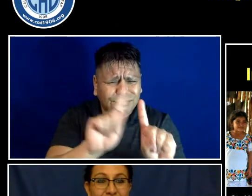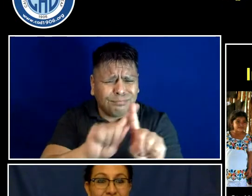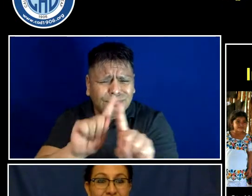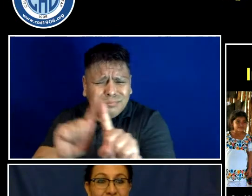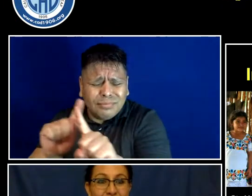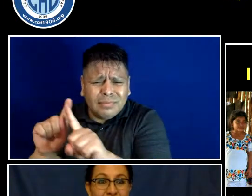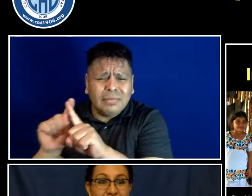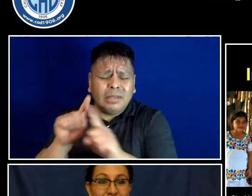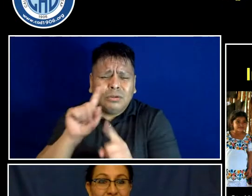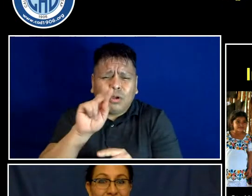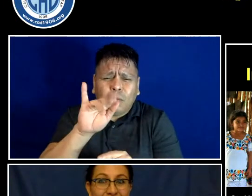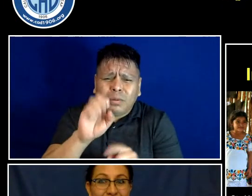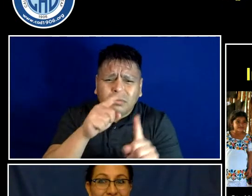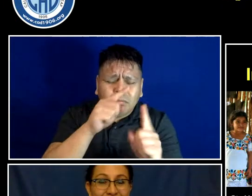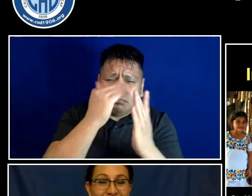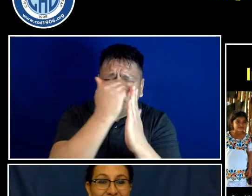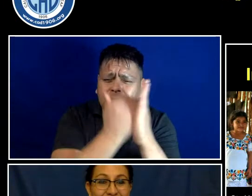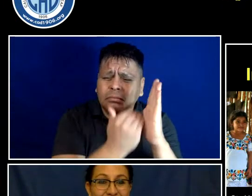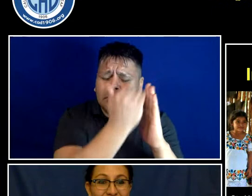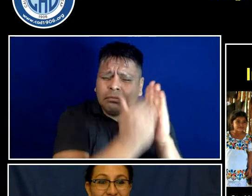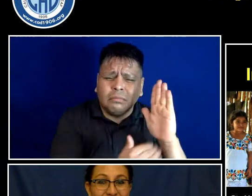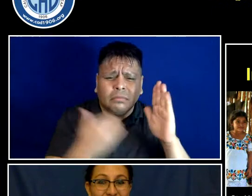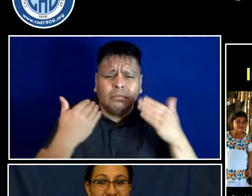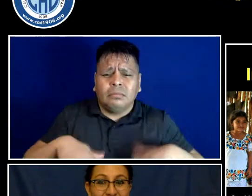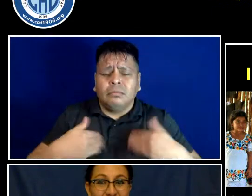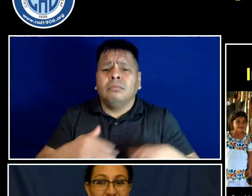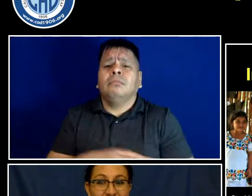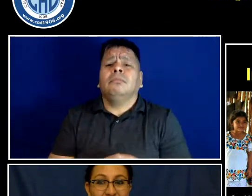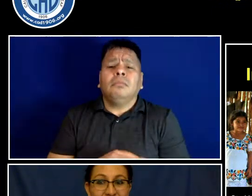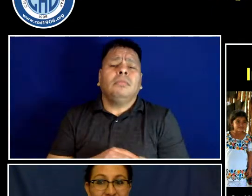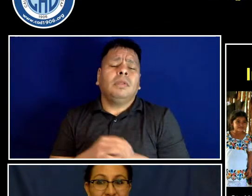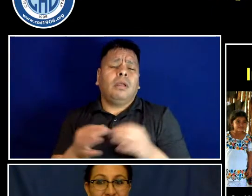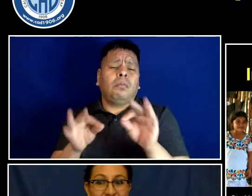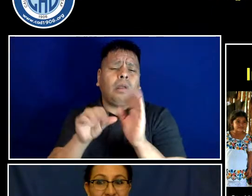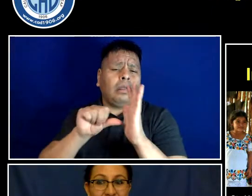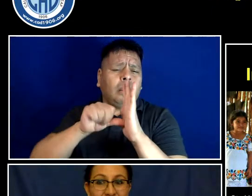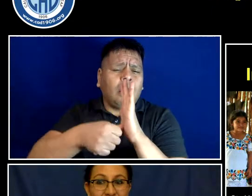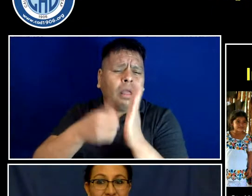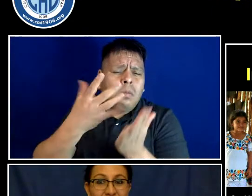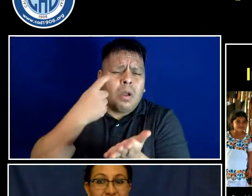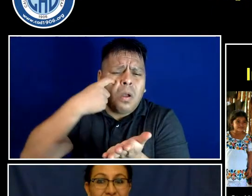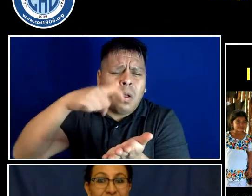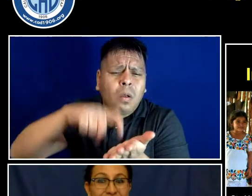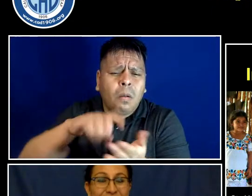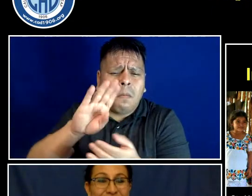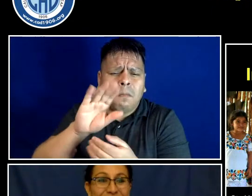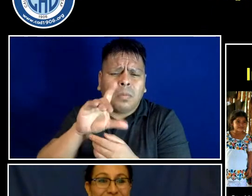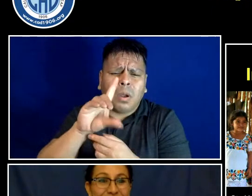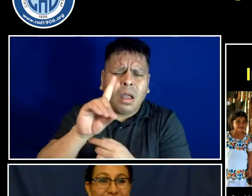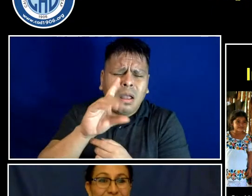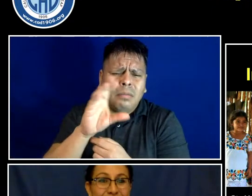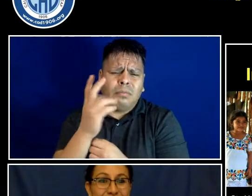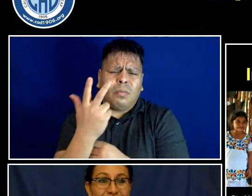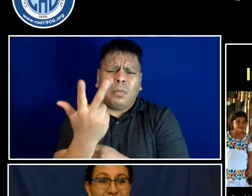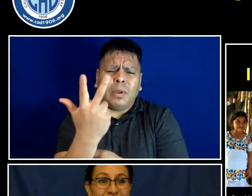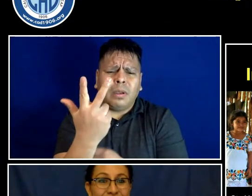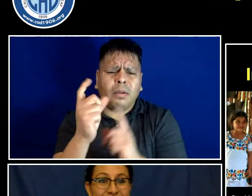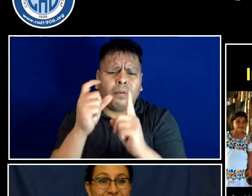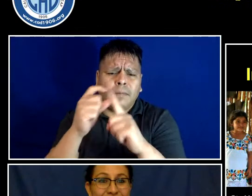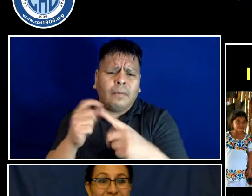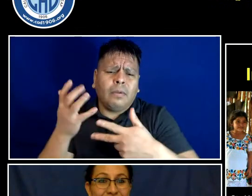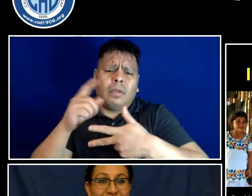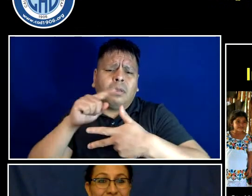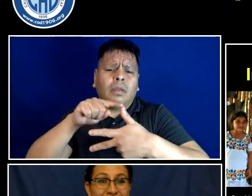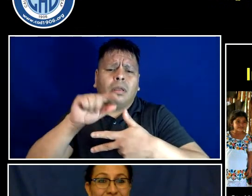I'd like to cover now indigenous people of Latin America. There's a whole array and myriads of tribes. As you can see, I've